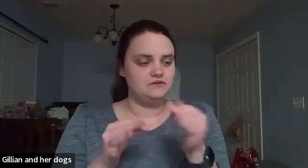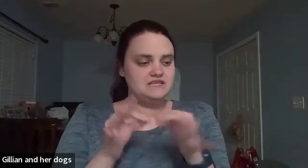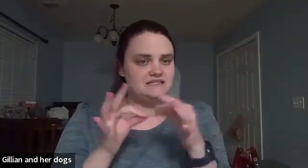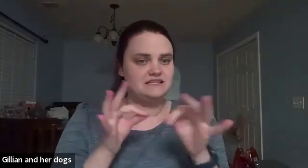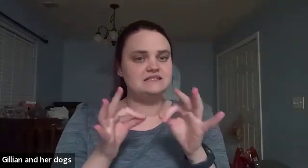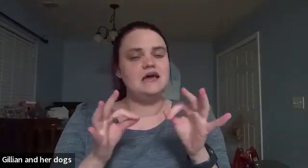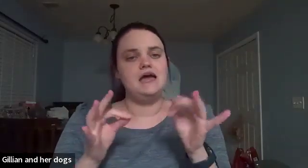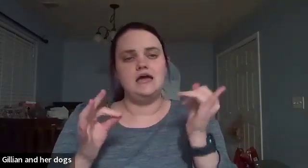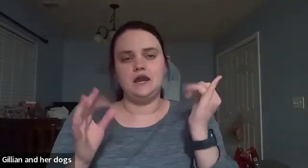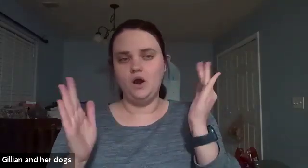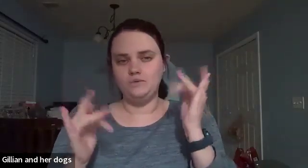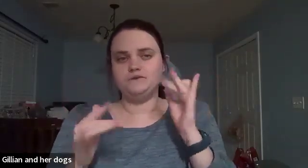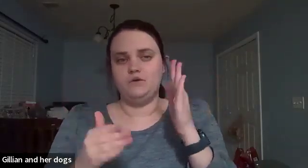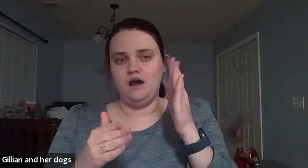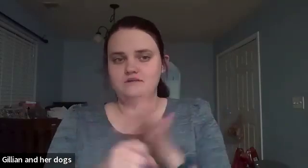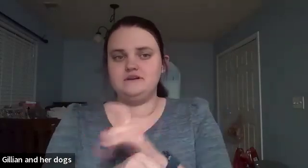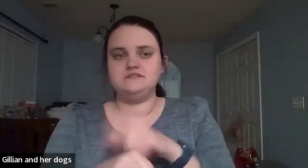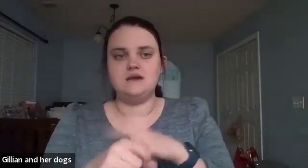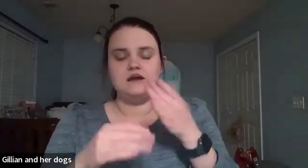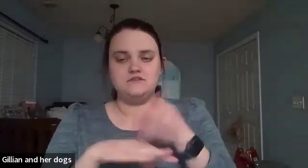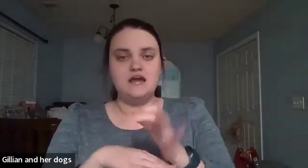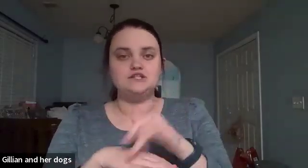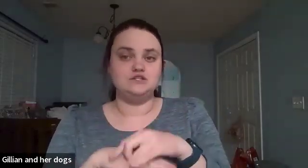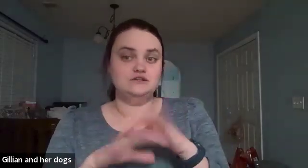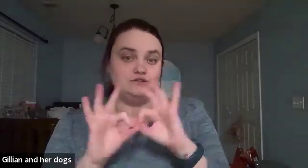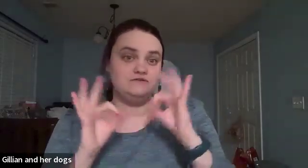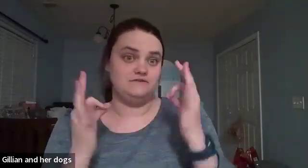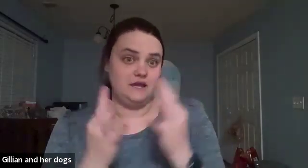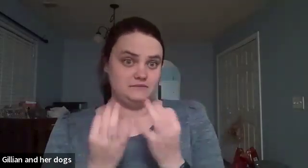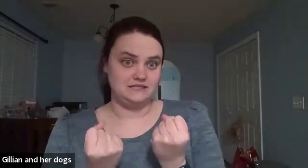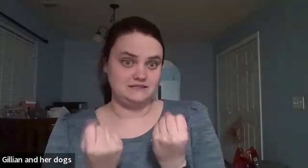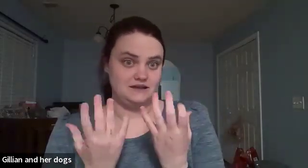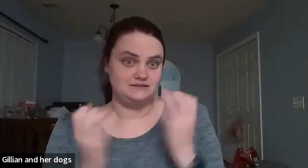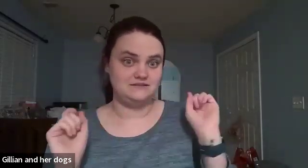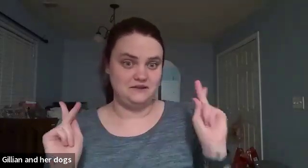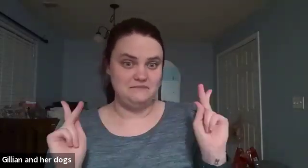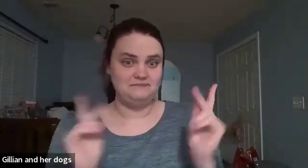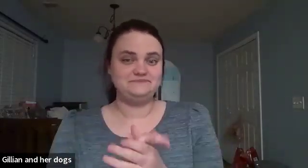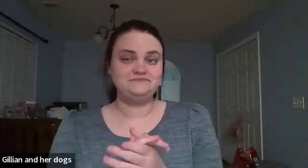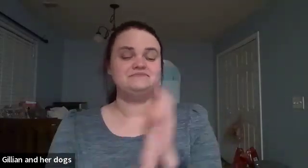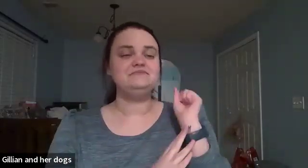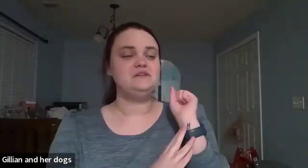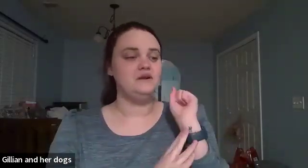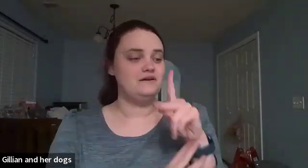few sentences. And hopefully we'll have enough time after that to do family signs. Okay. All